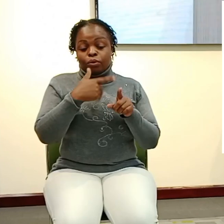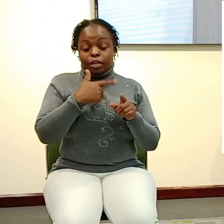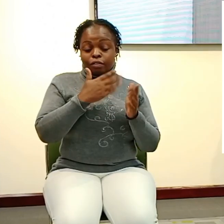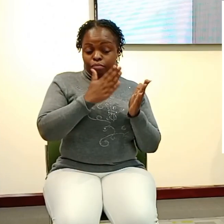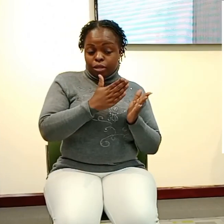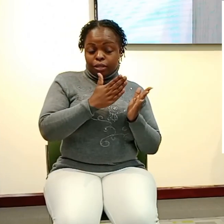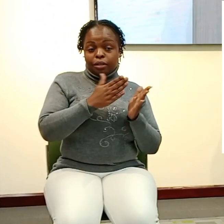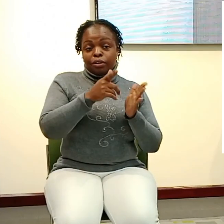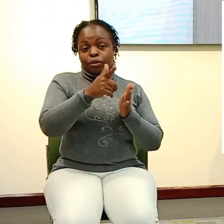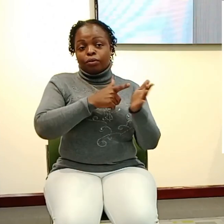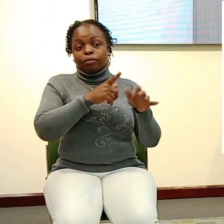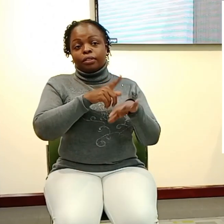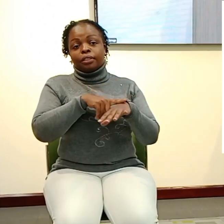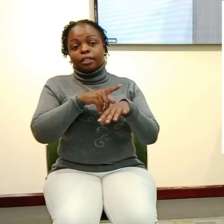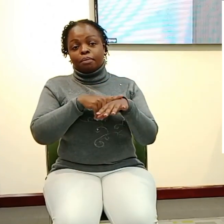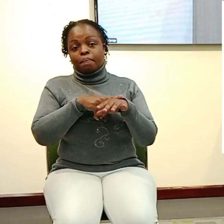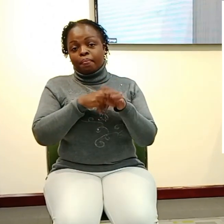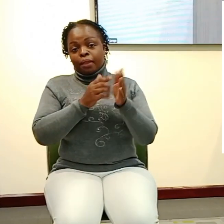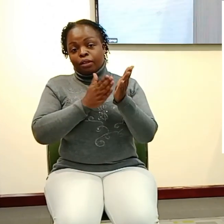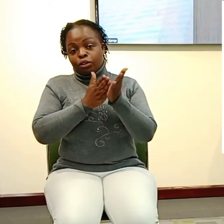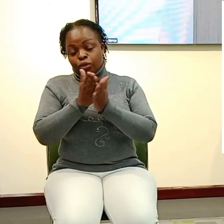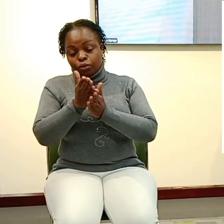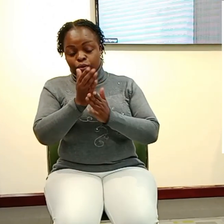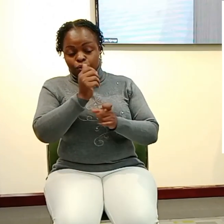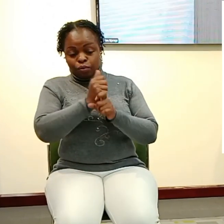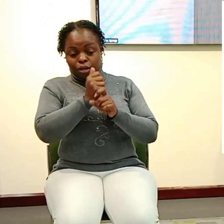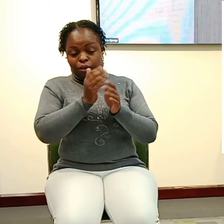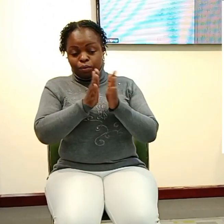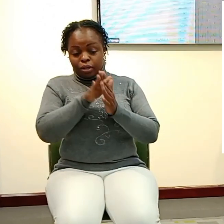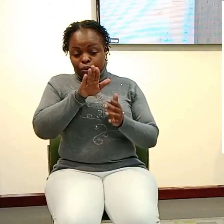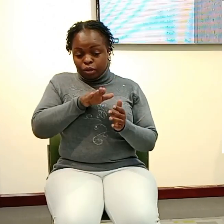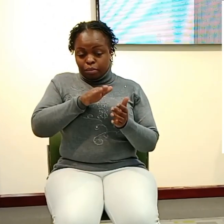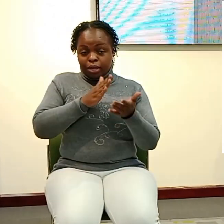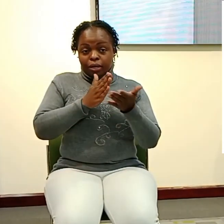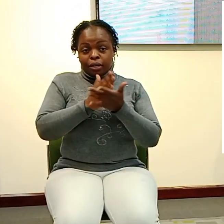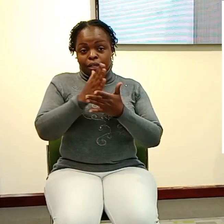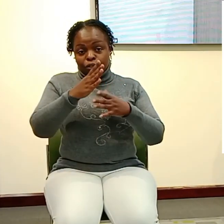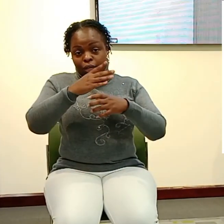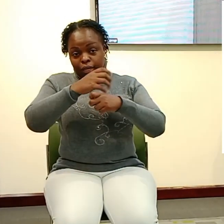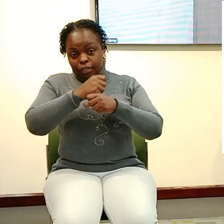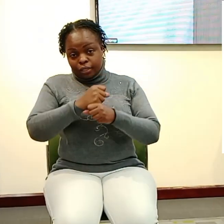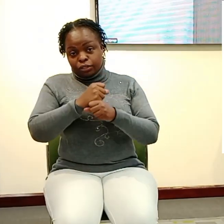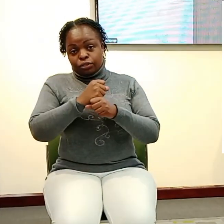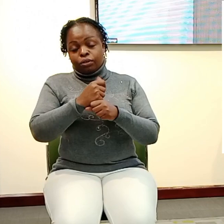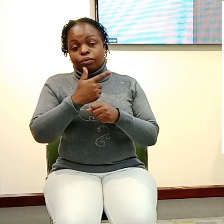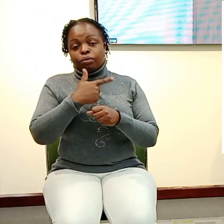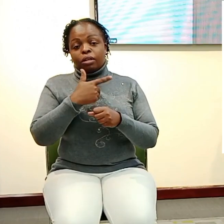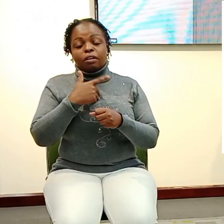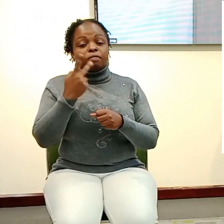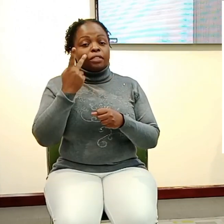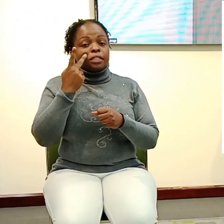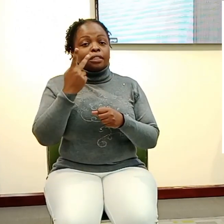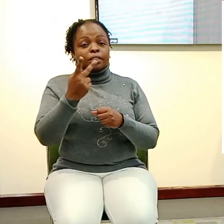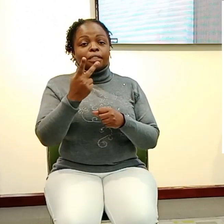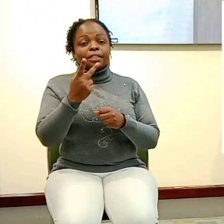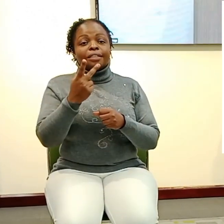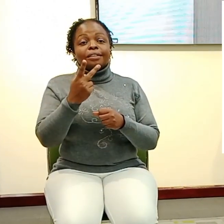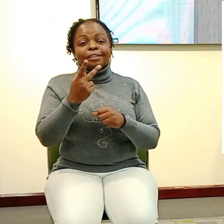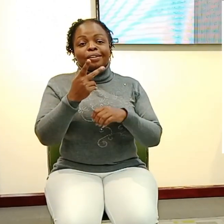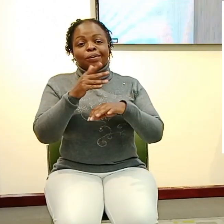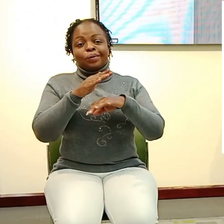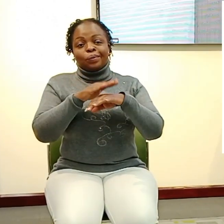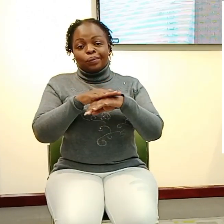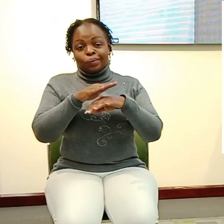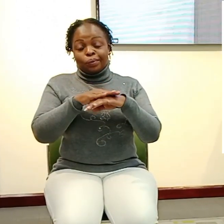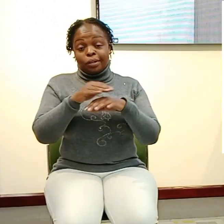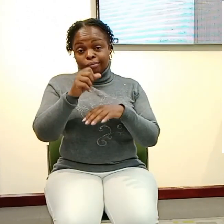time. Through our work with the women's rights organizations, we have seen a remarkable